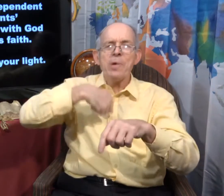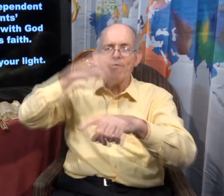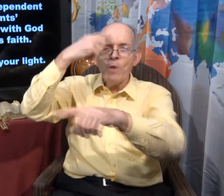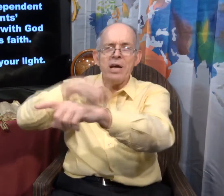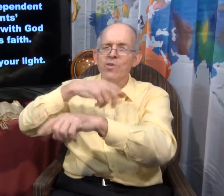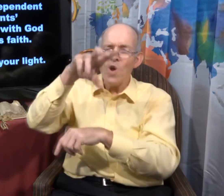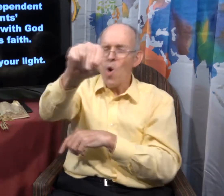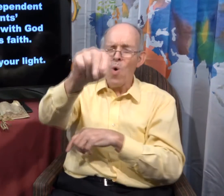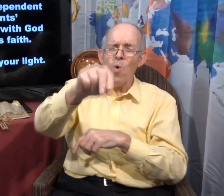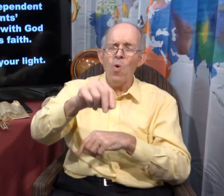For me, no.